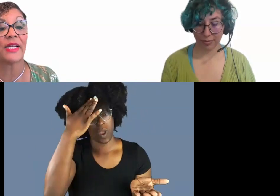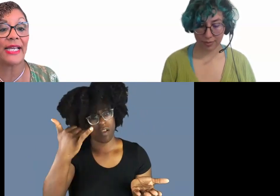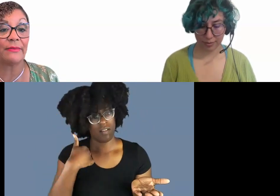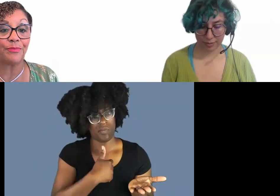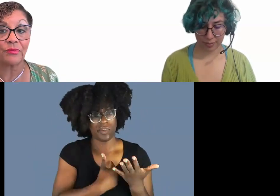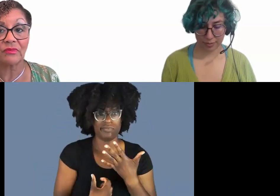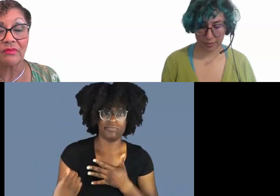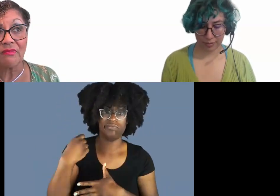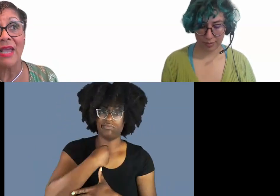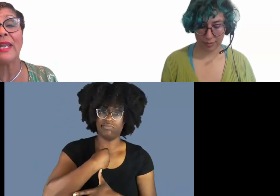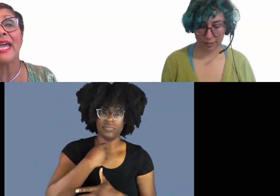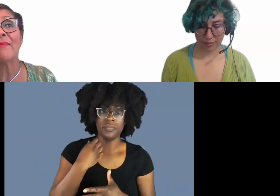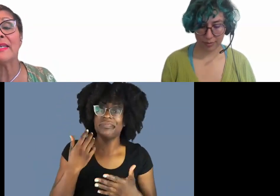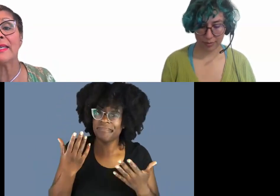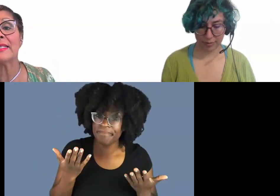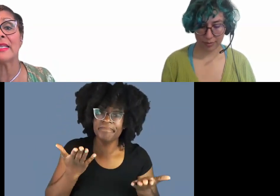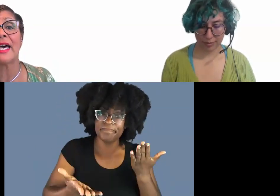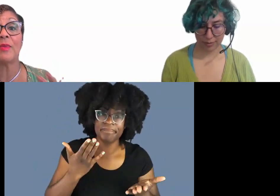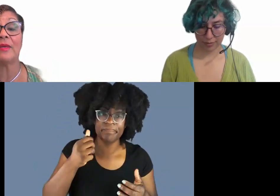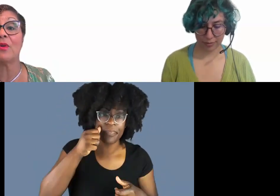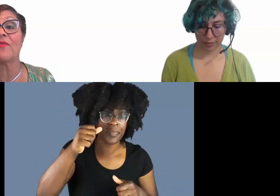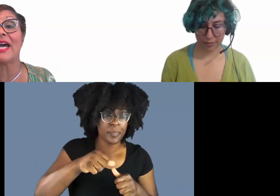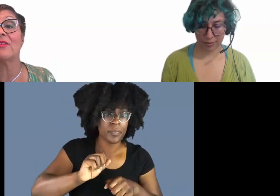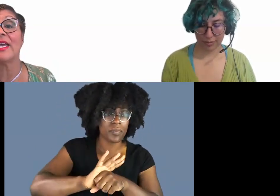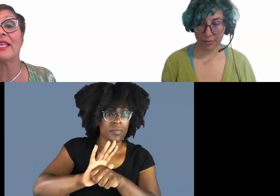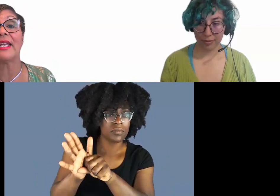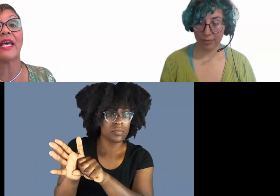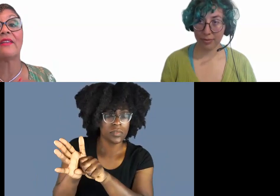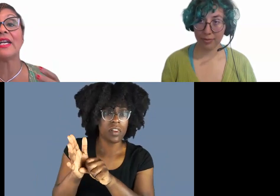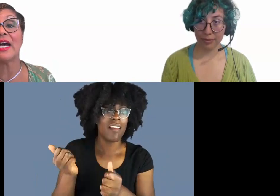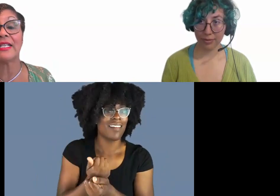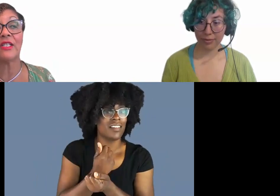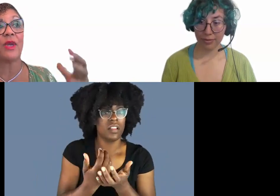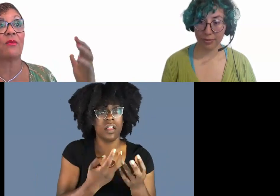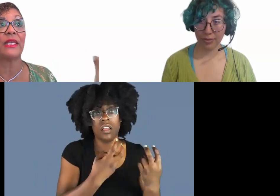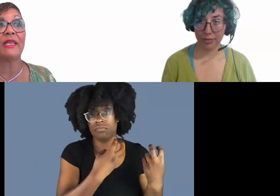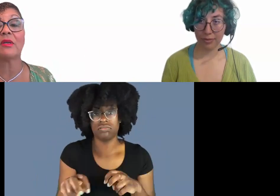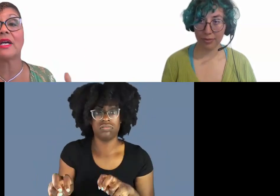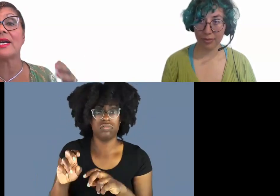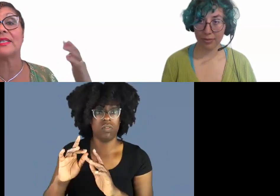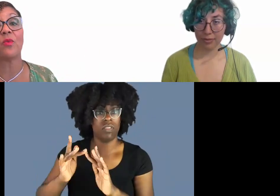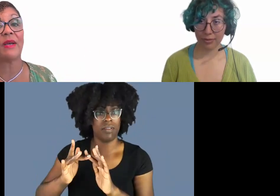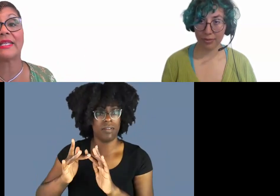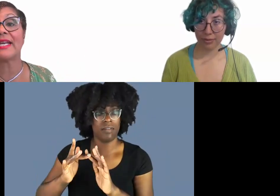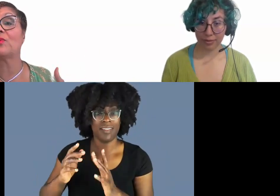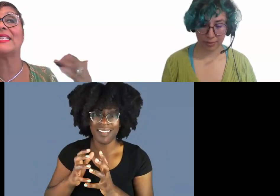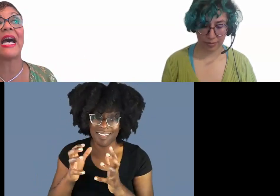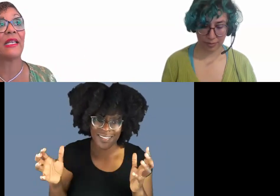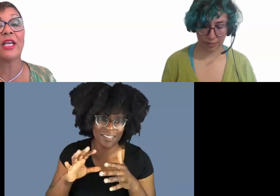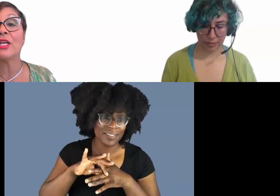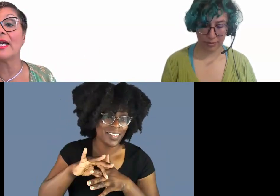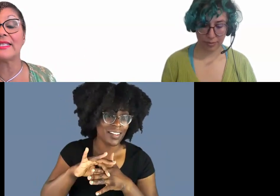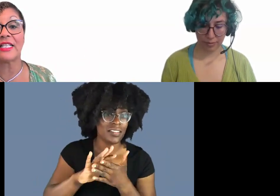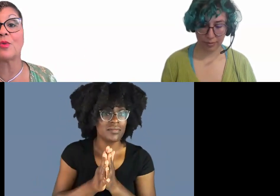quickly overnight. And what happened is a lot of people found that a lot of the content, whether it was email content, websites, was